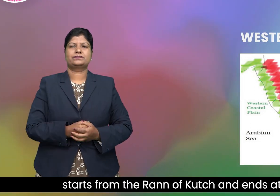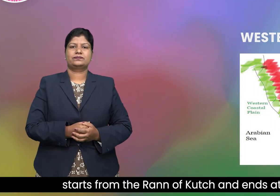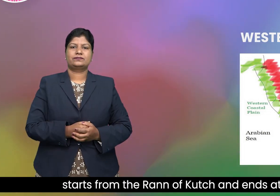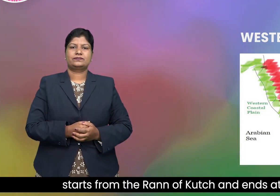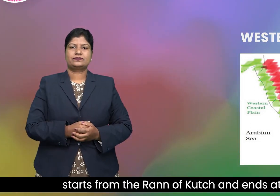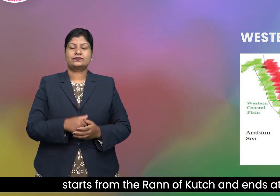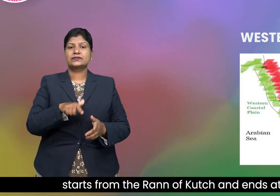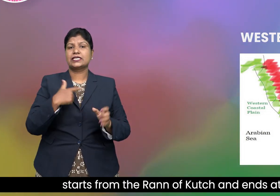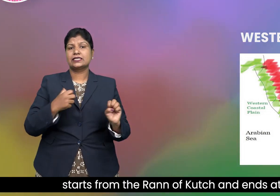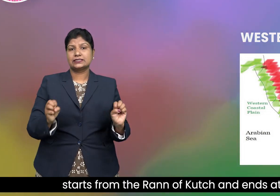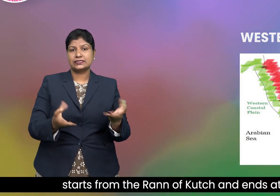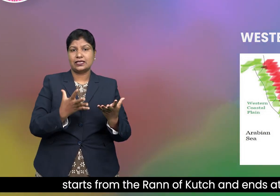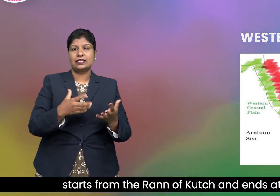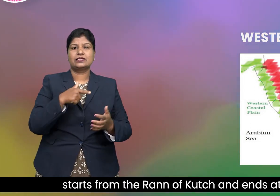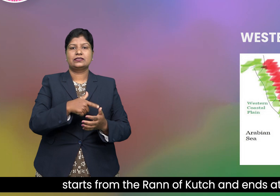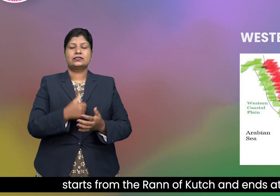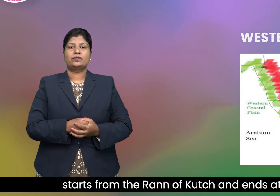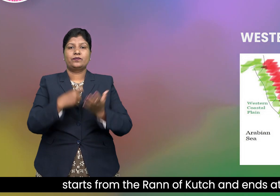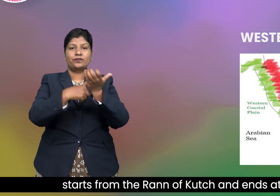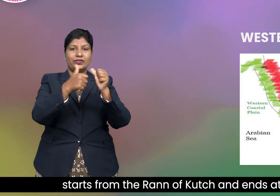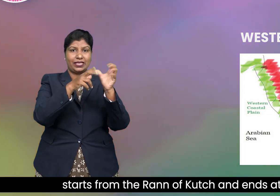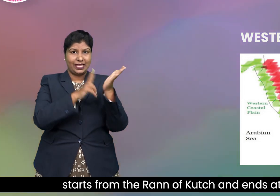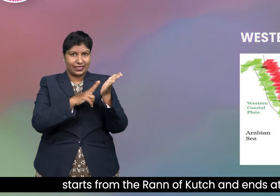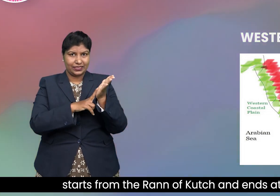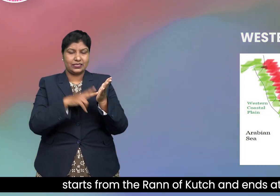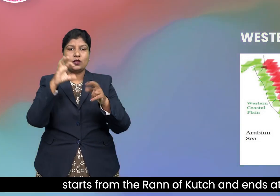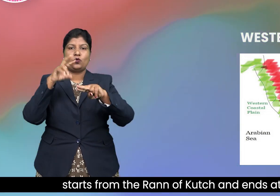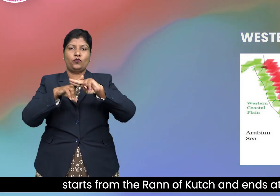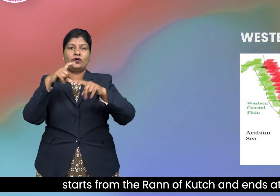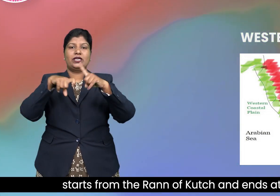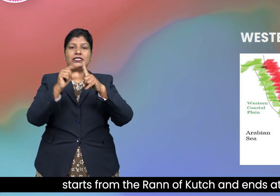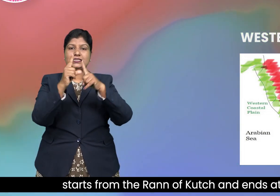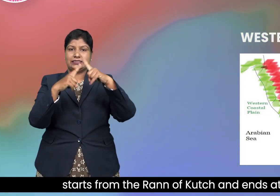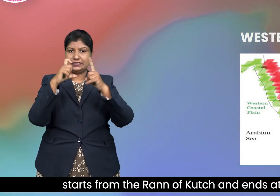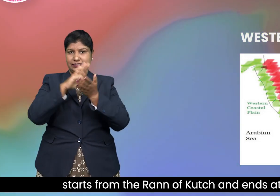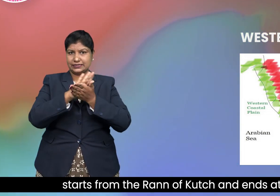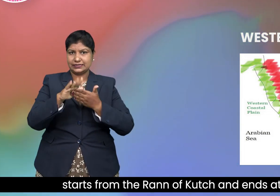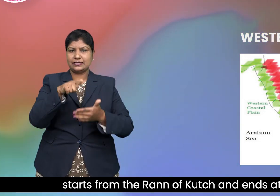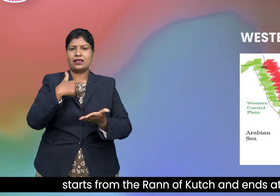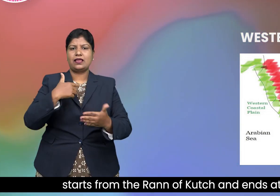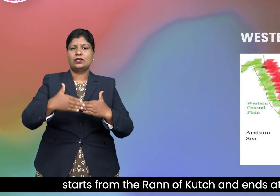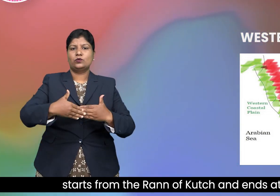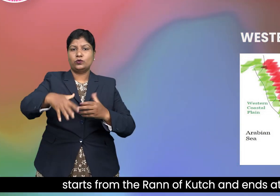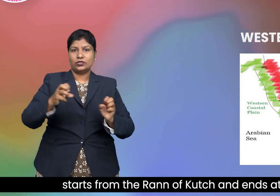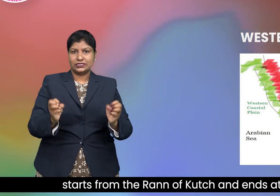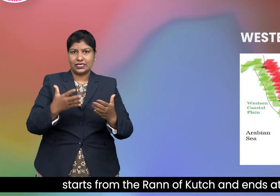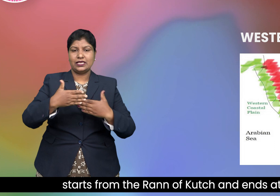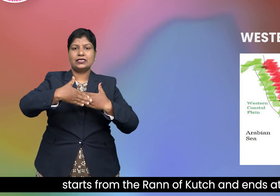starts from Diran of Kutch and ends at Kanyakumar